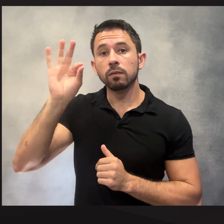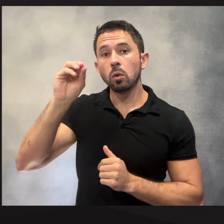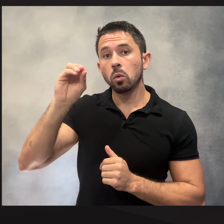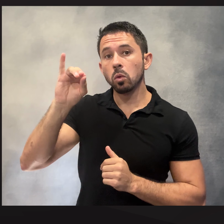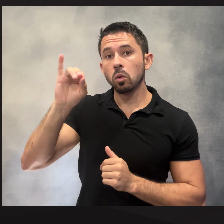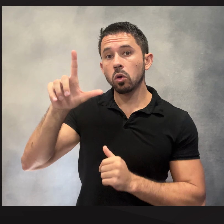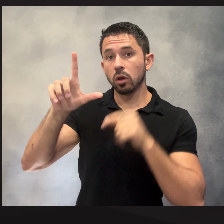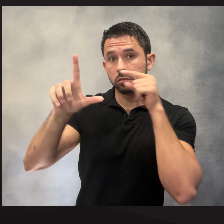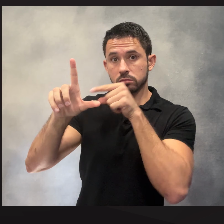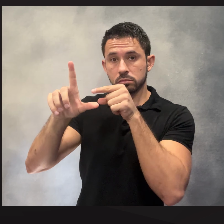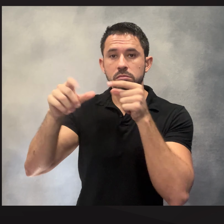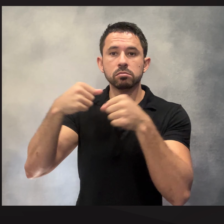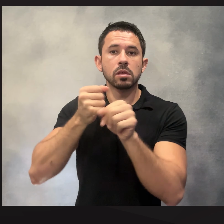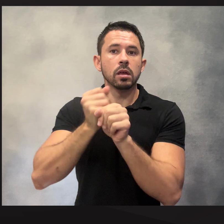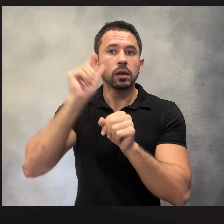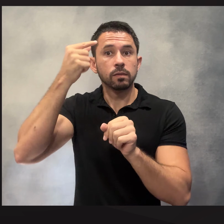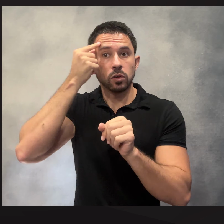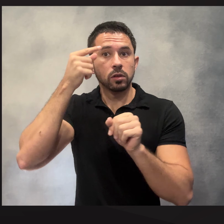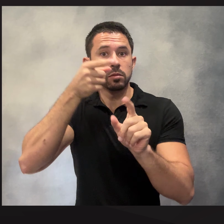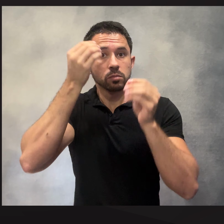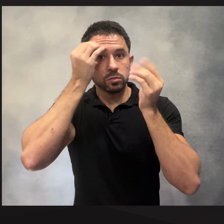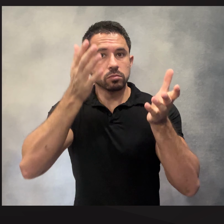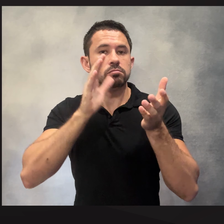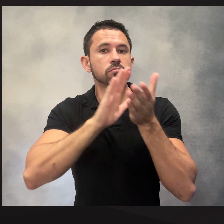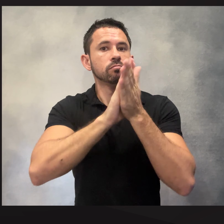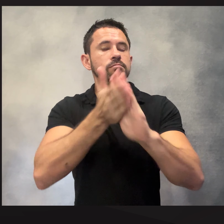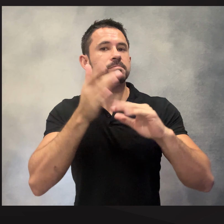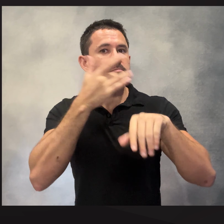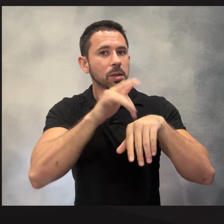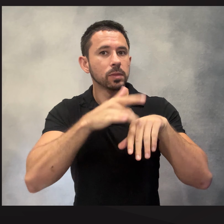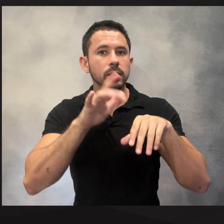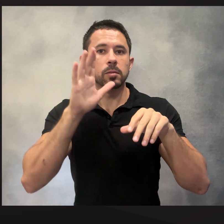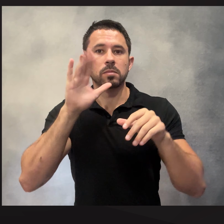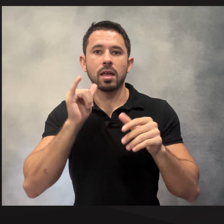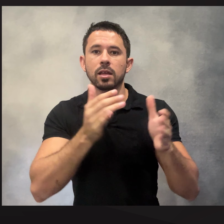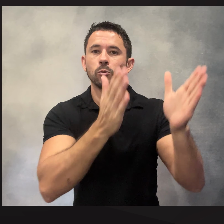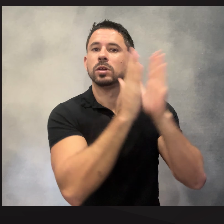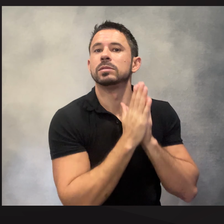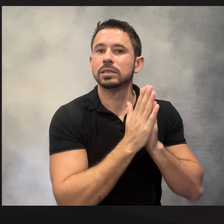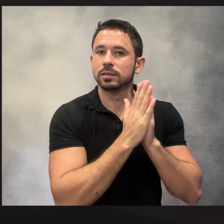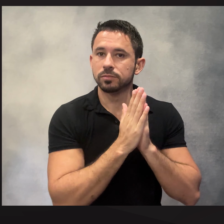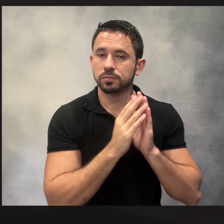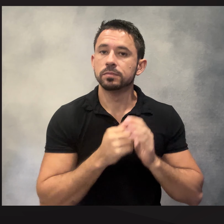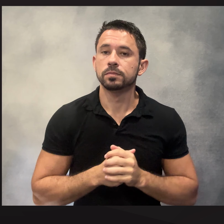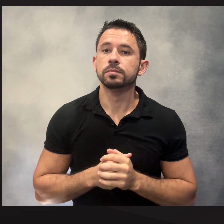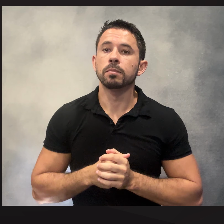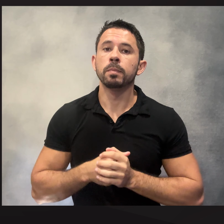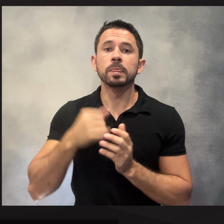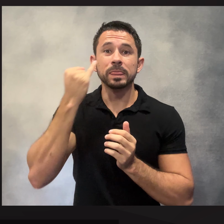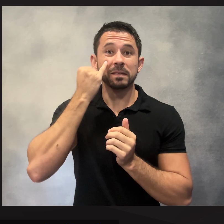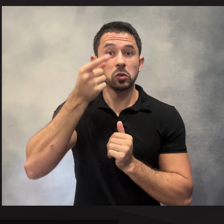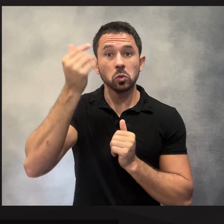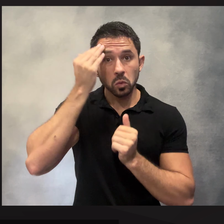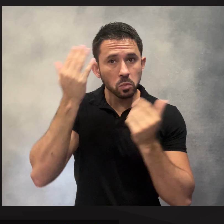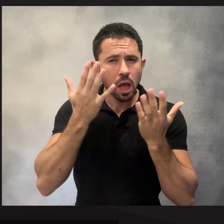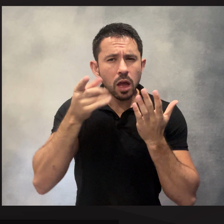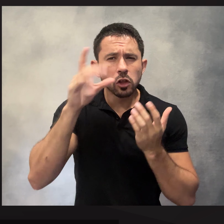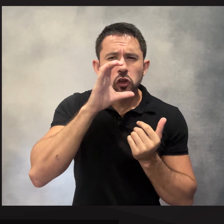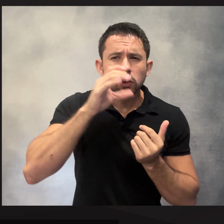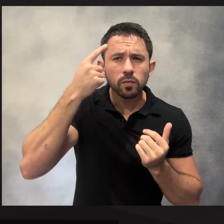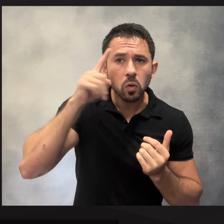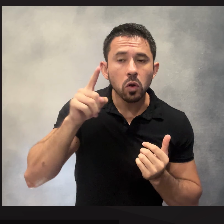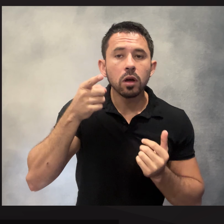FOIL made government information available by request. If you knew what you were looking for, you could go ahead and